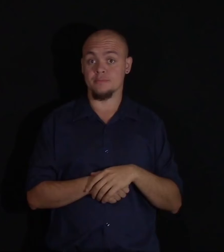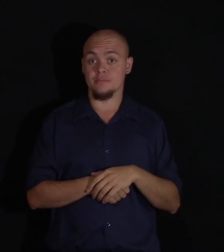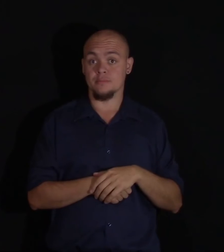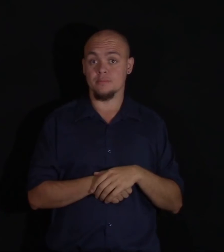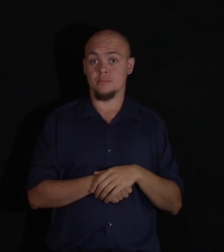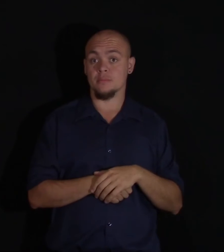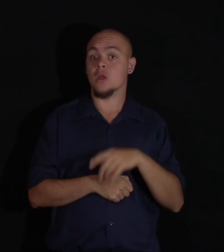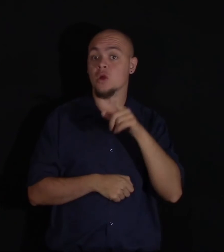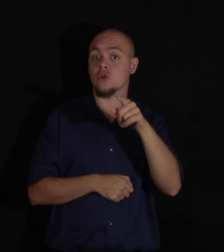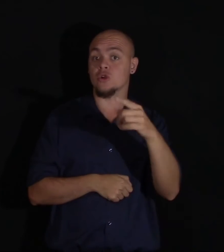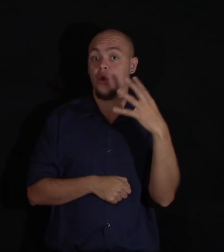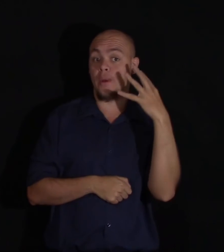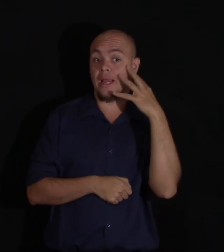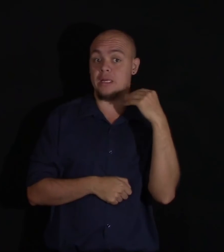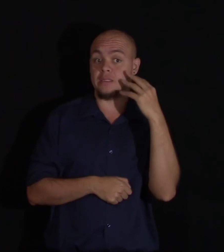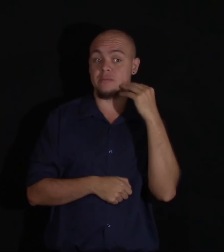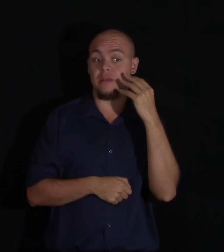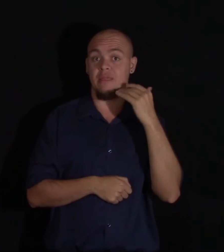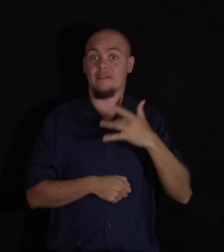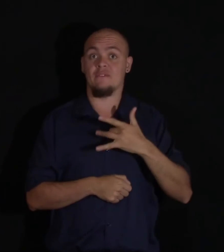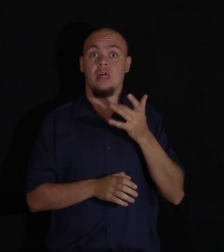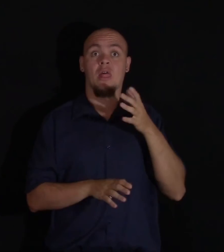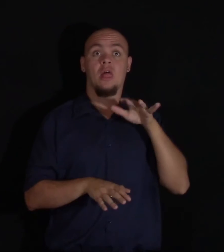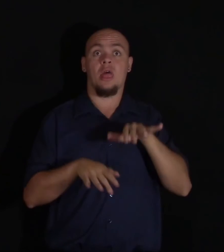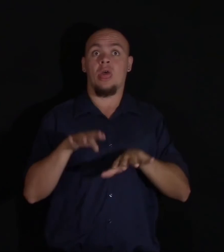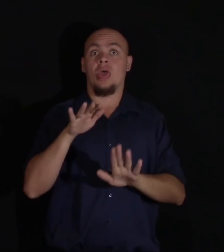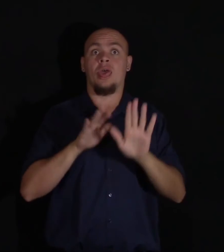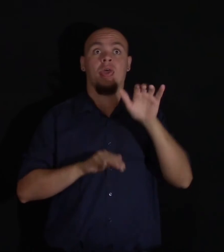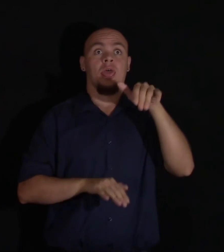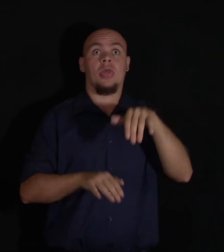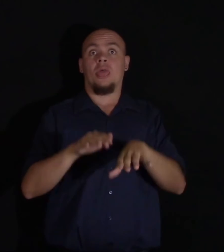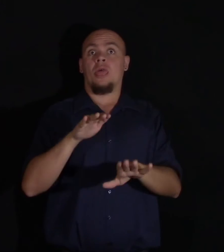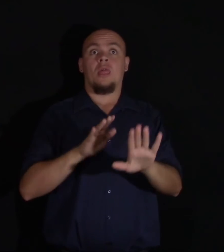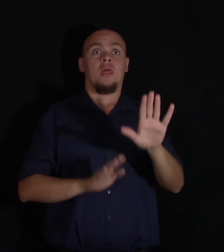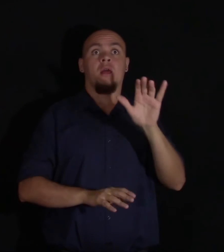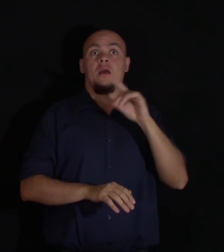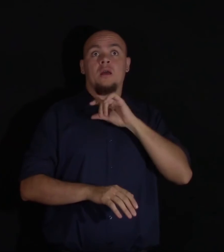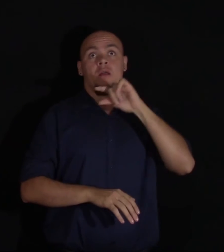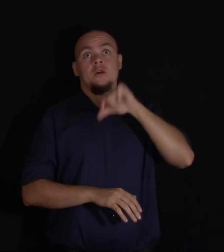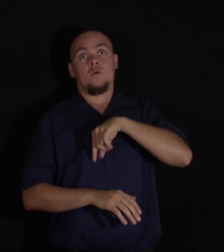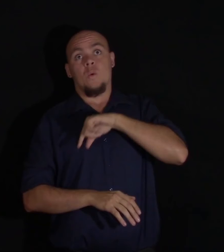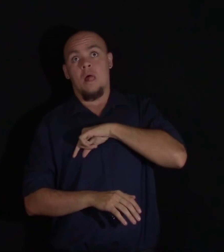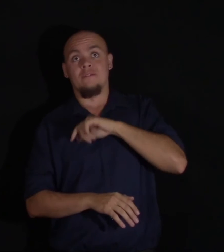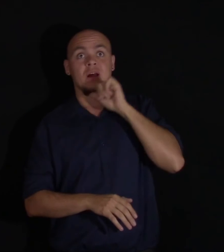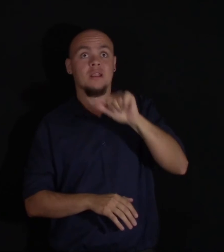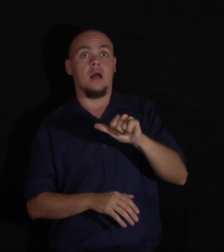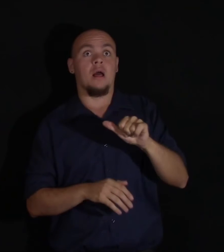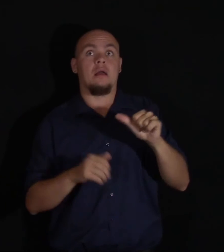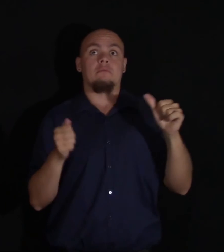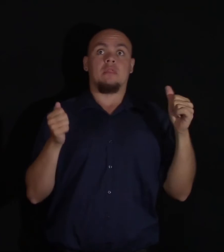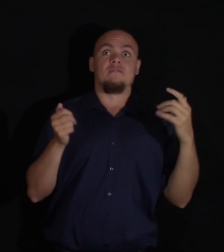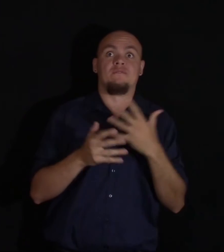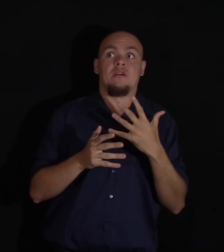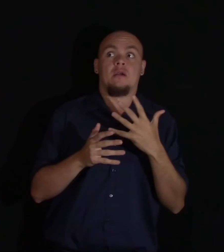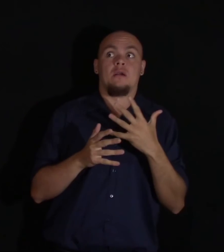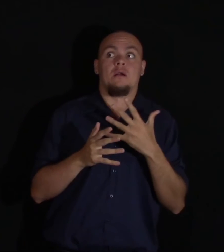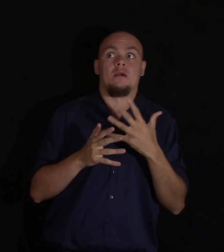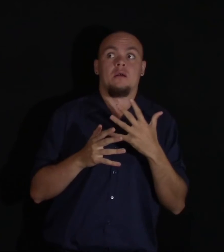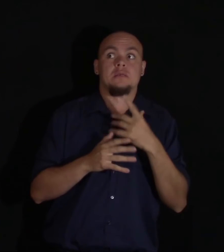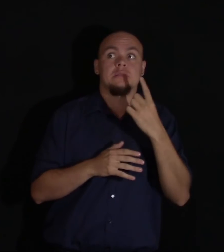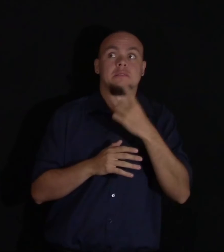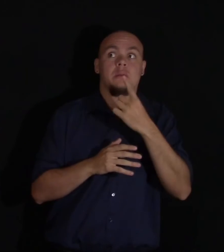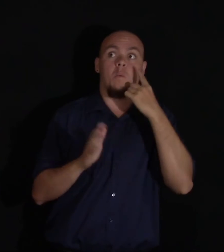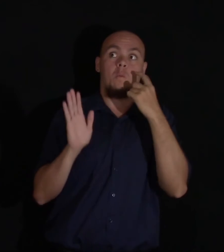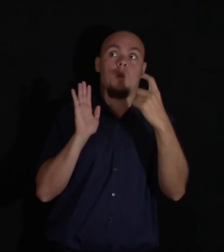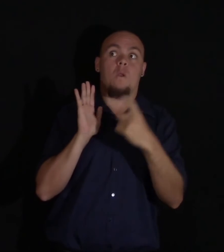you experience those waves of feeling that you're not qualified and then living in the fear that someone is going to